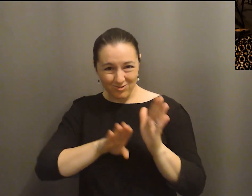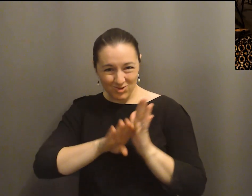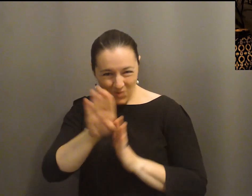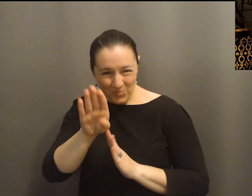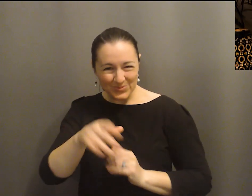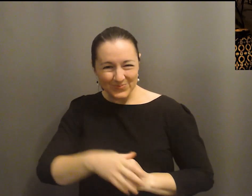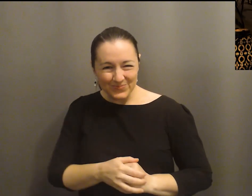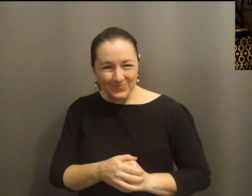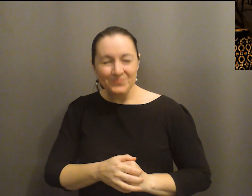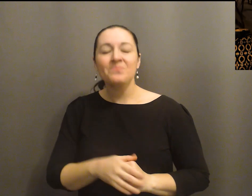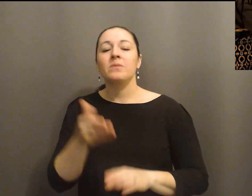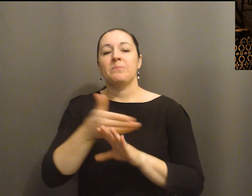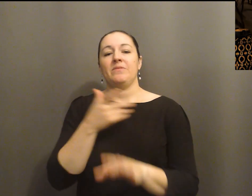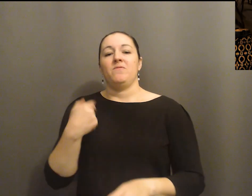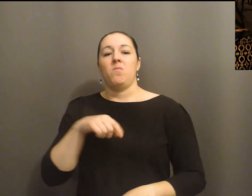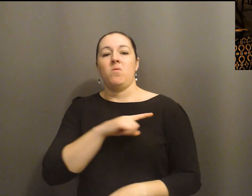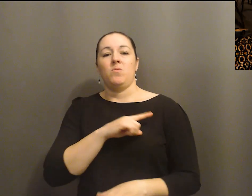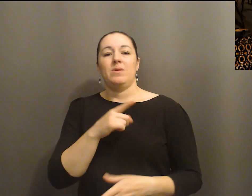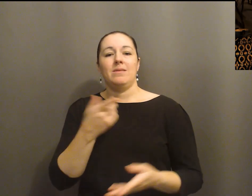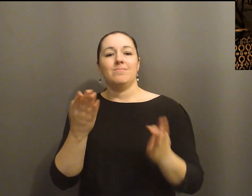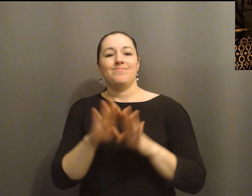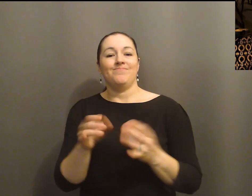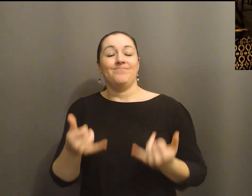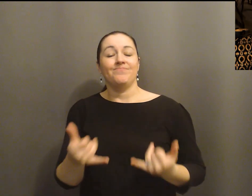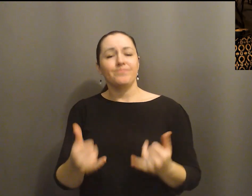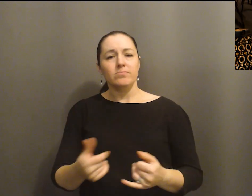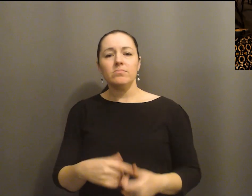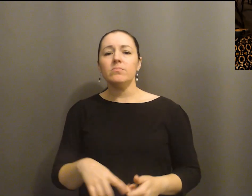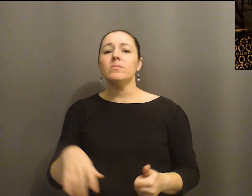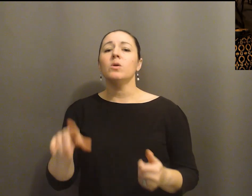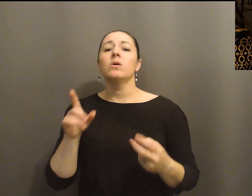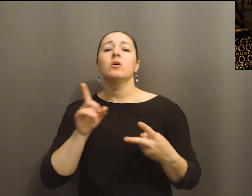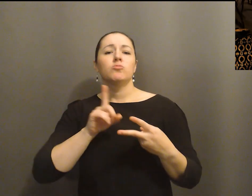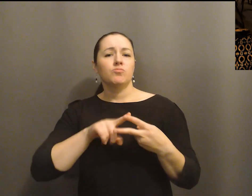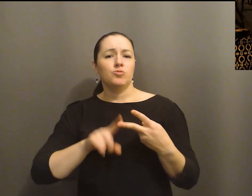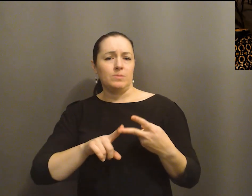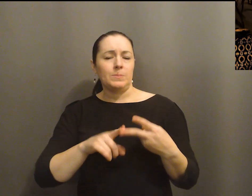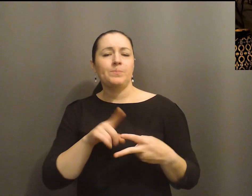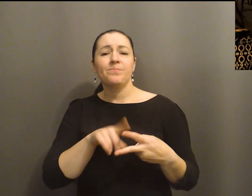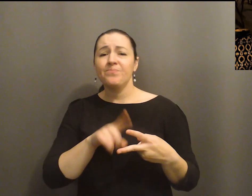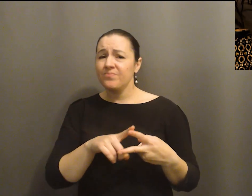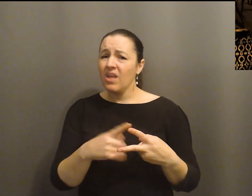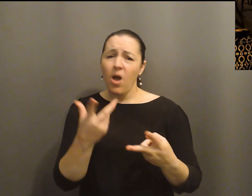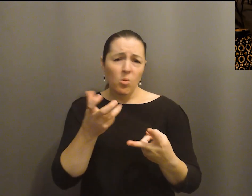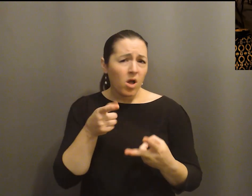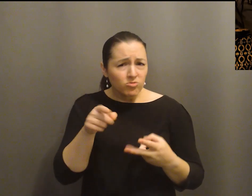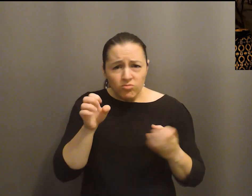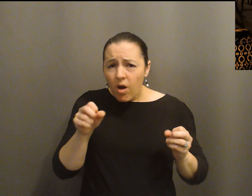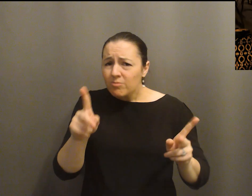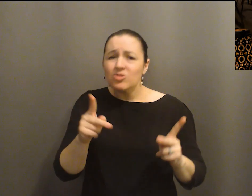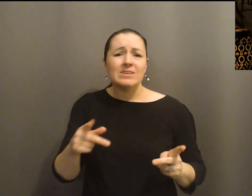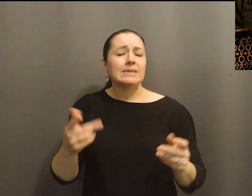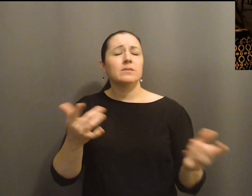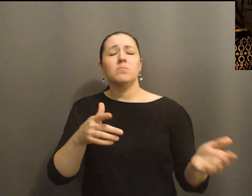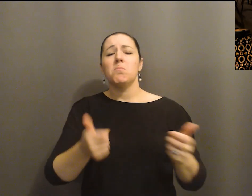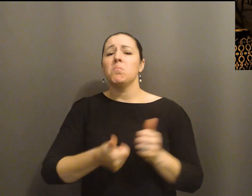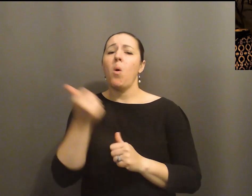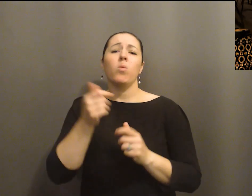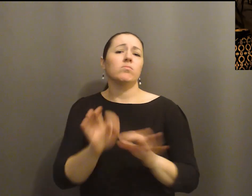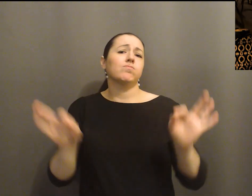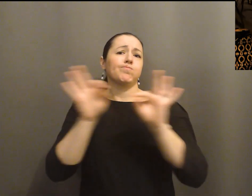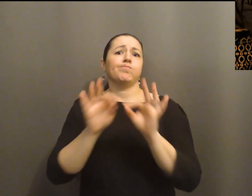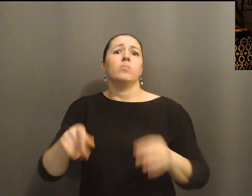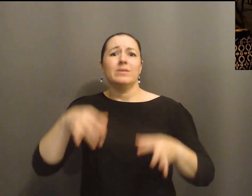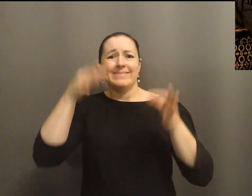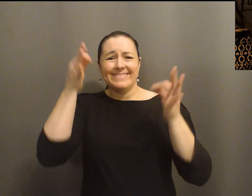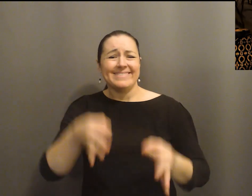Now Before we end today There's two things We want to do One is I want to give you An opportunity To make the biggest Decision of your life For those of